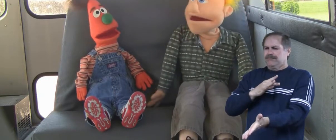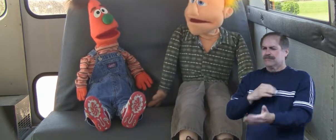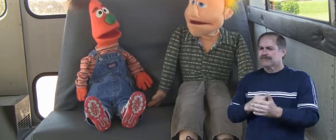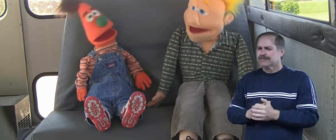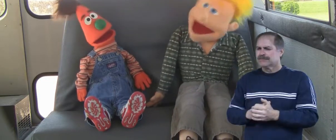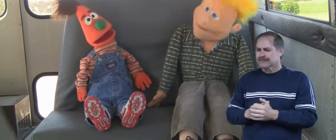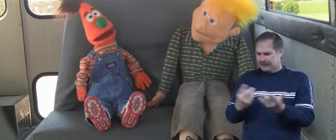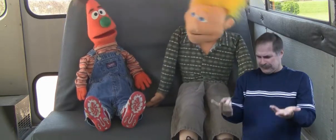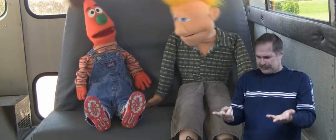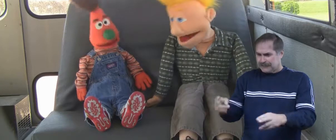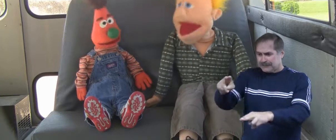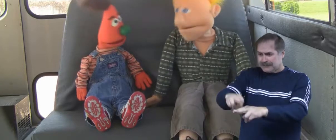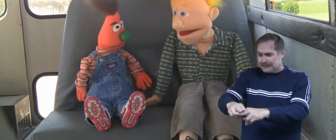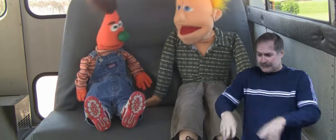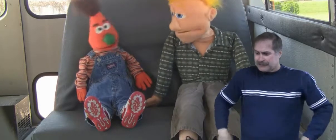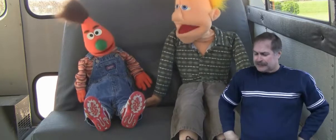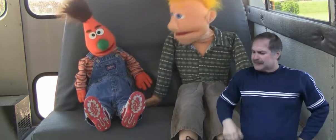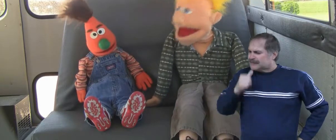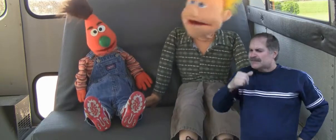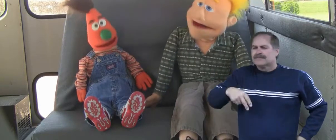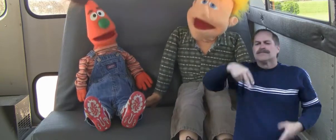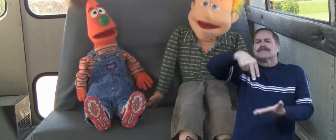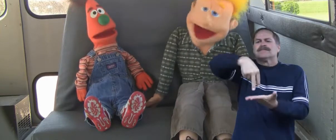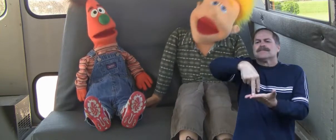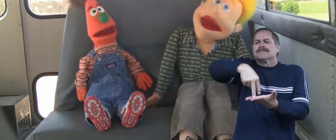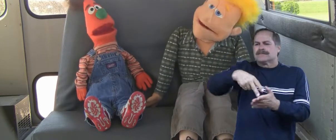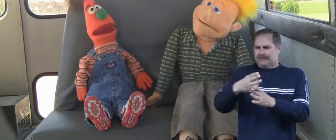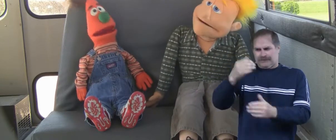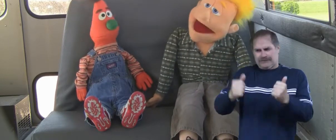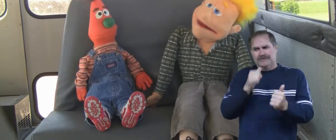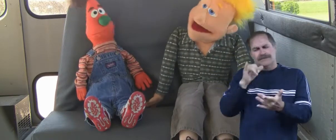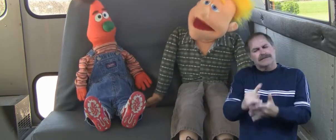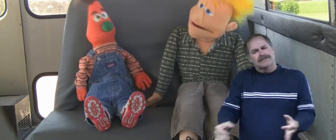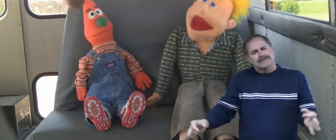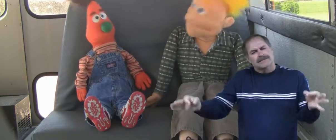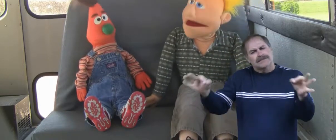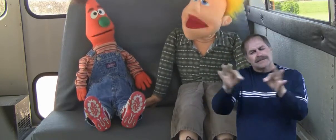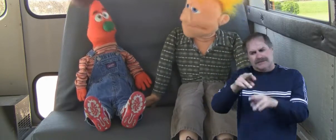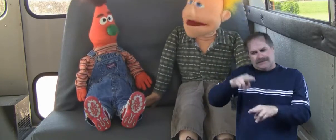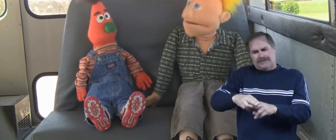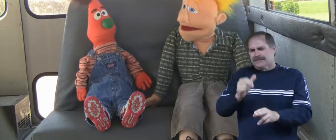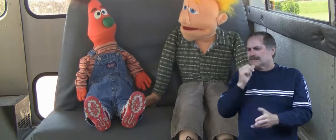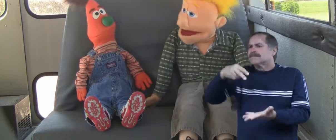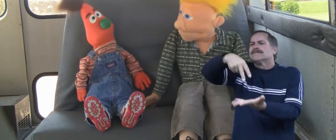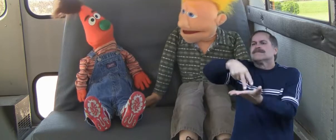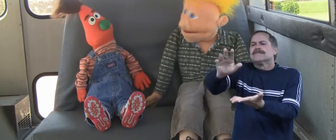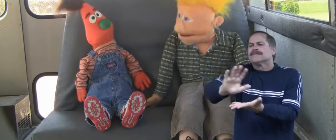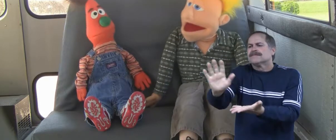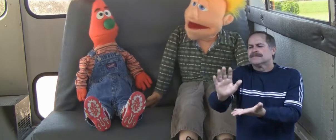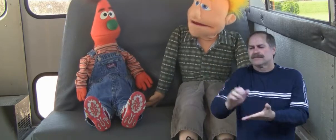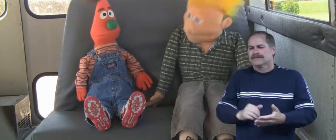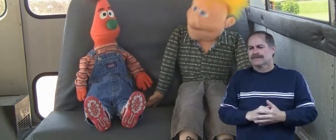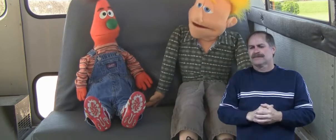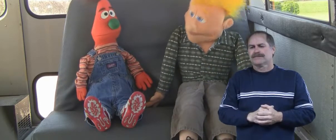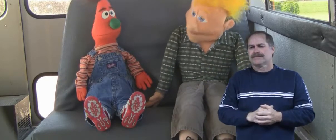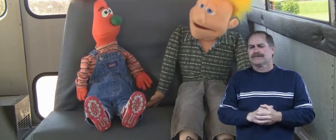now. Look, you are sitting on your pockets and facing the front. The bus driver says that is the safest way to ride.